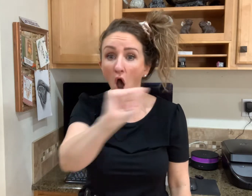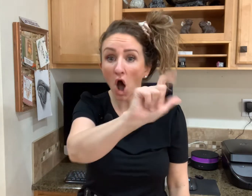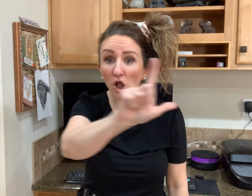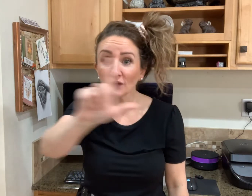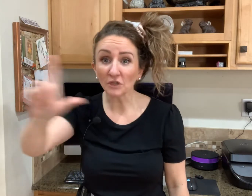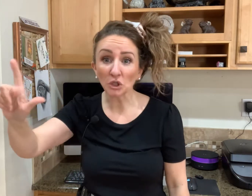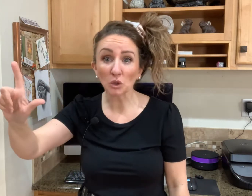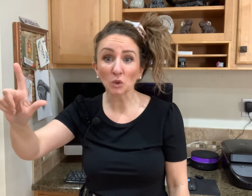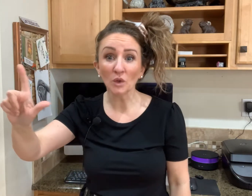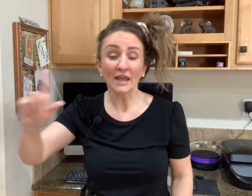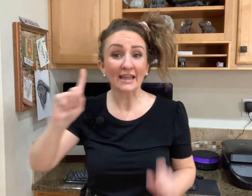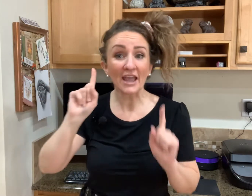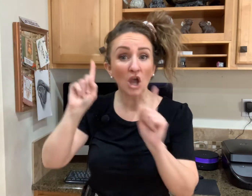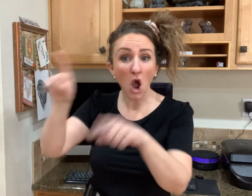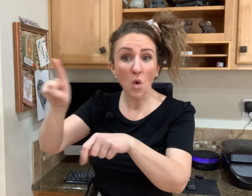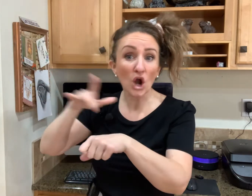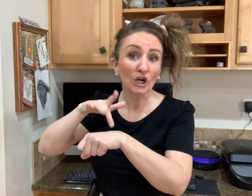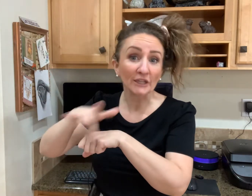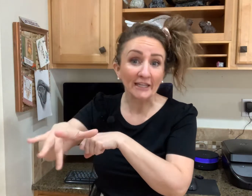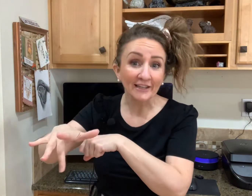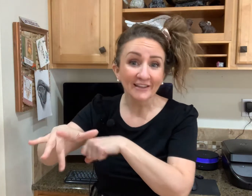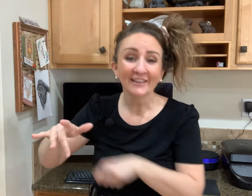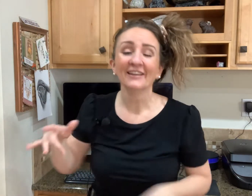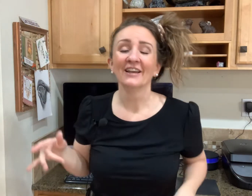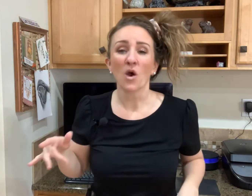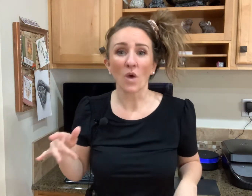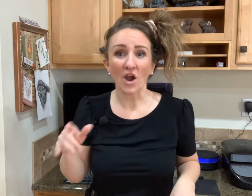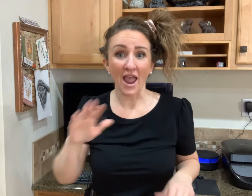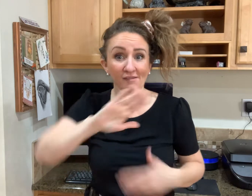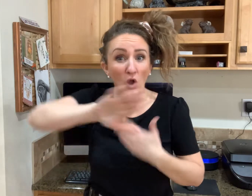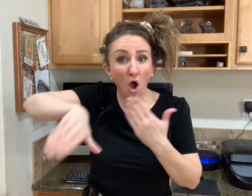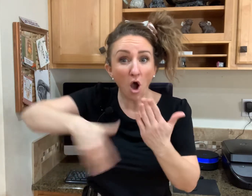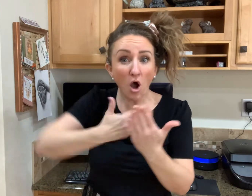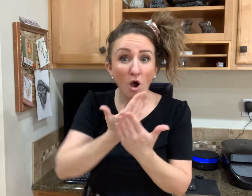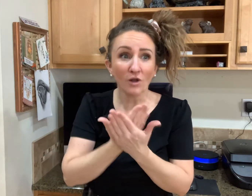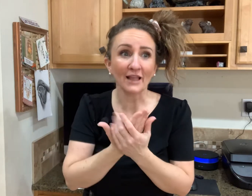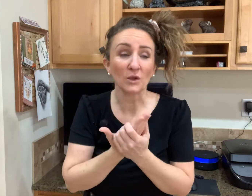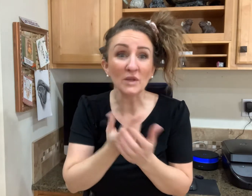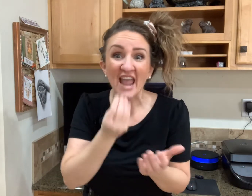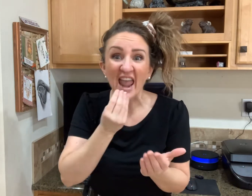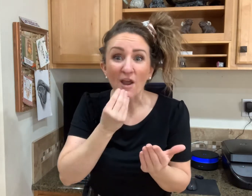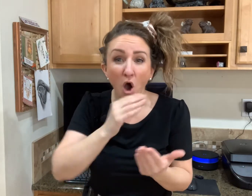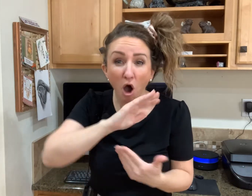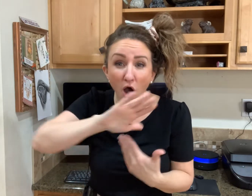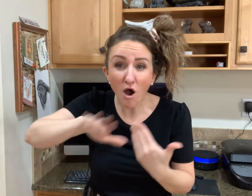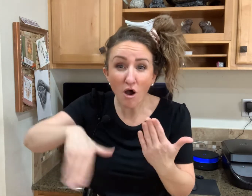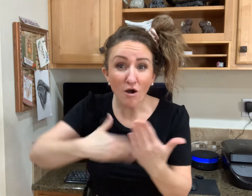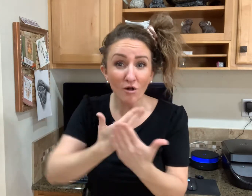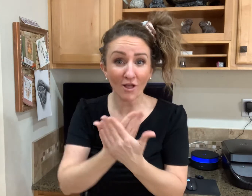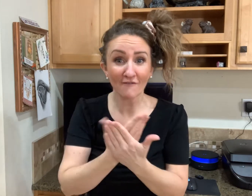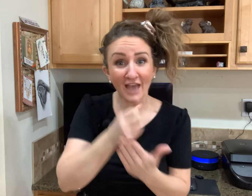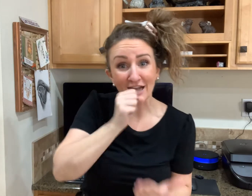all of you can go early. Whereas all, like we ate all of the ice